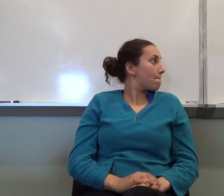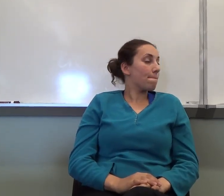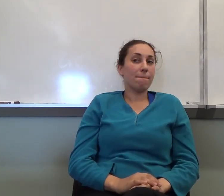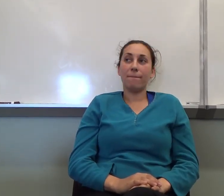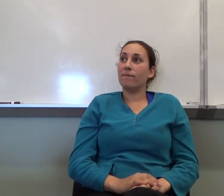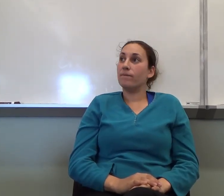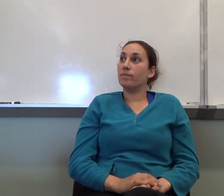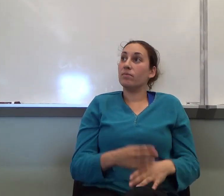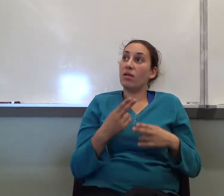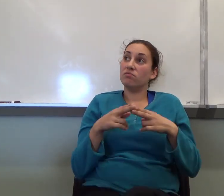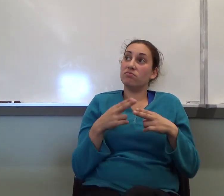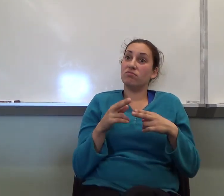the day.